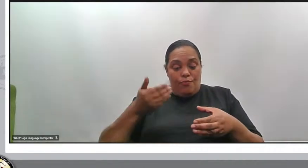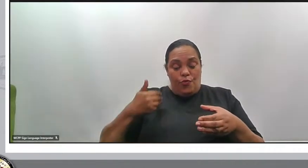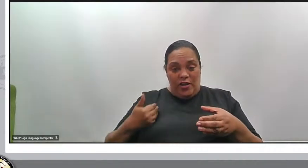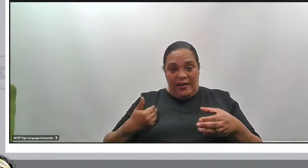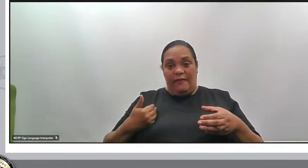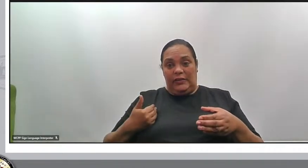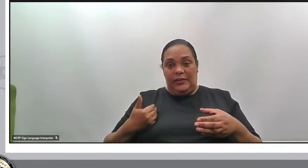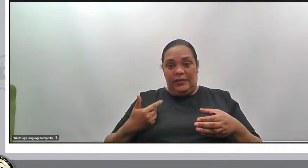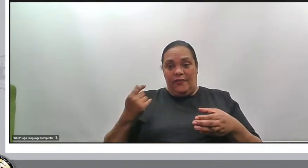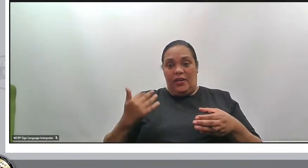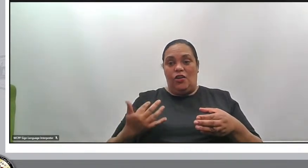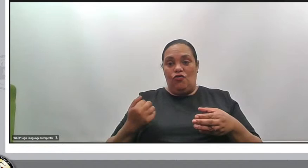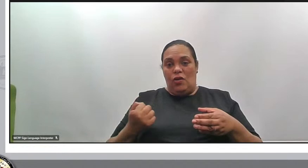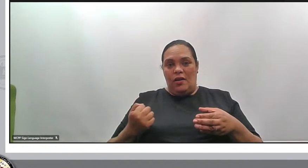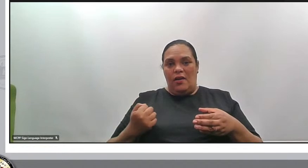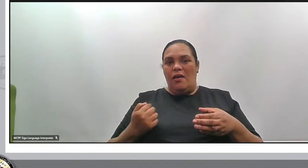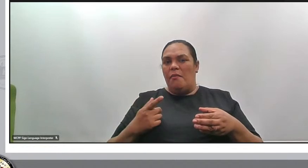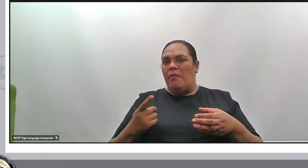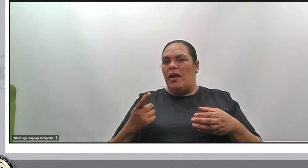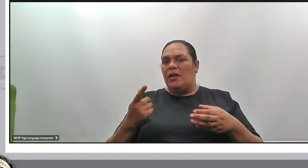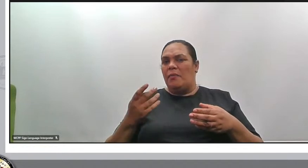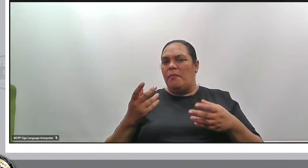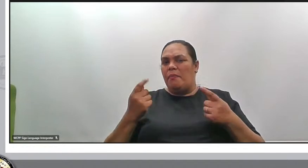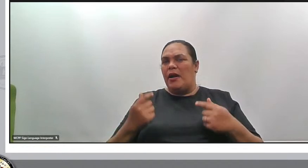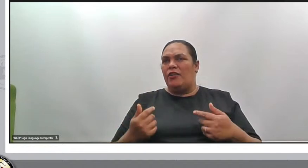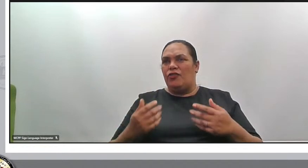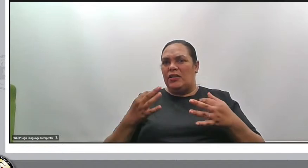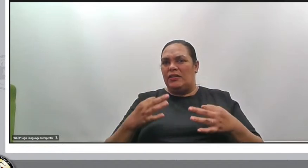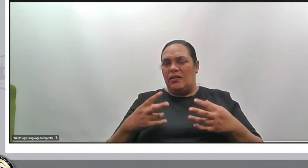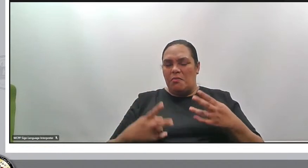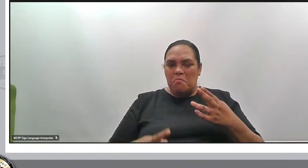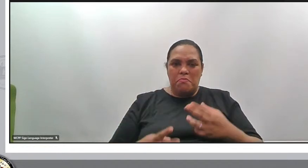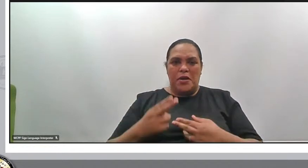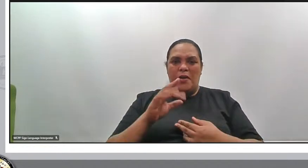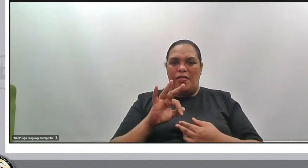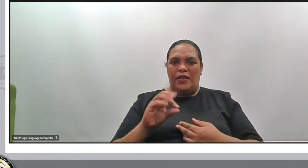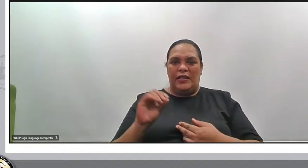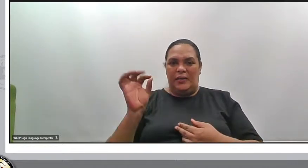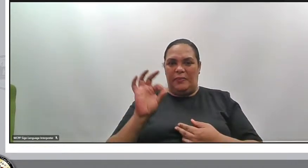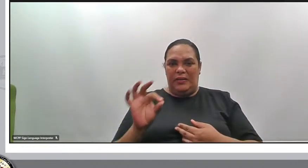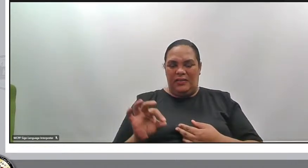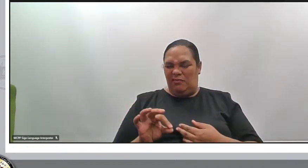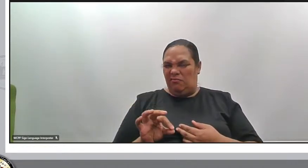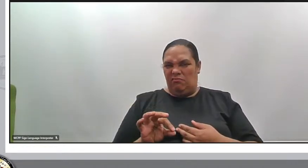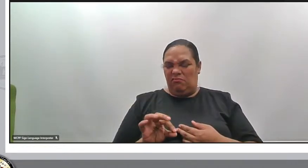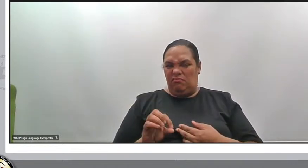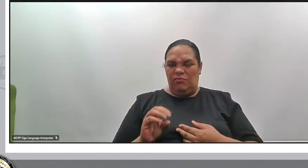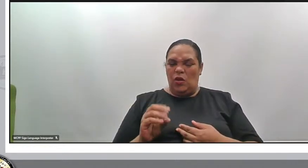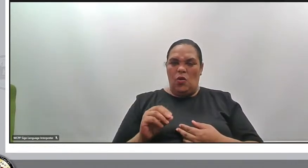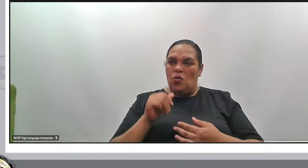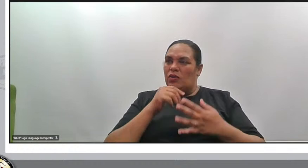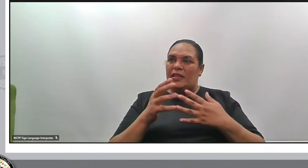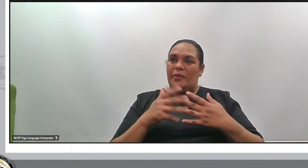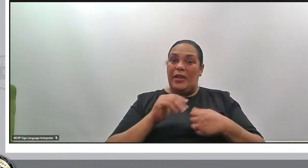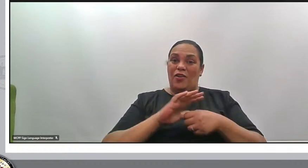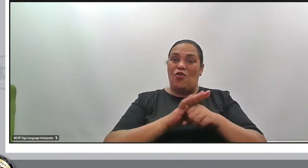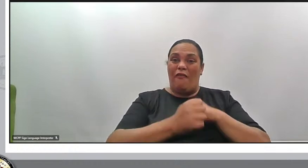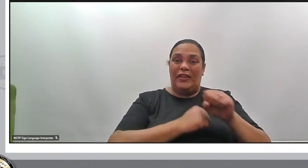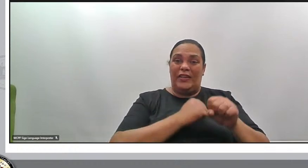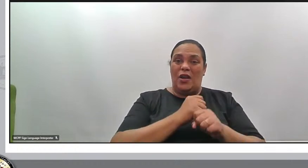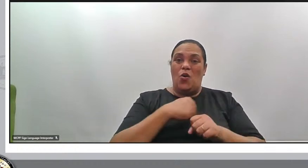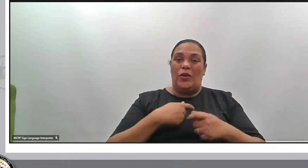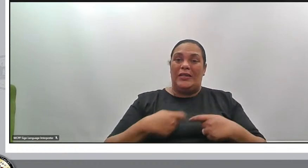year, and then a budget decision is made to cut the budget by 30%? So even in a COVID year, we spend